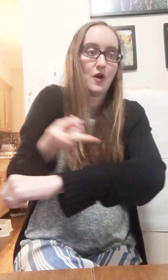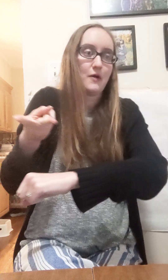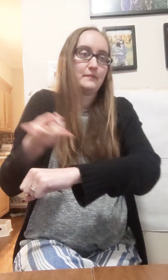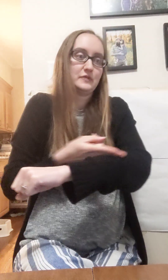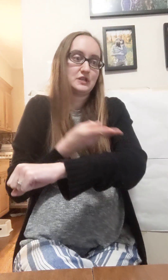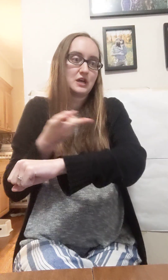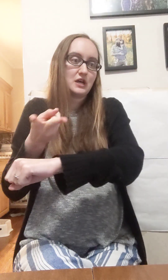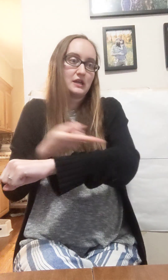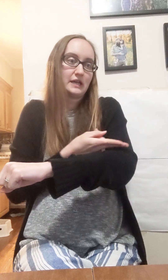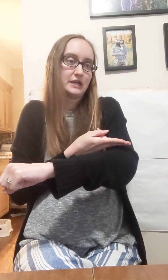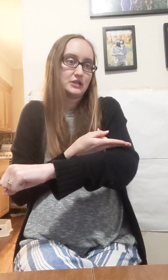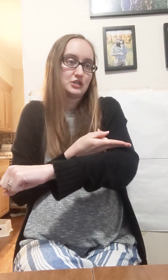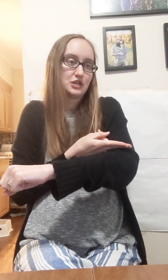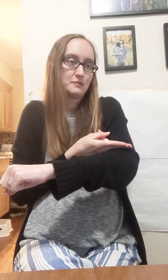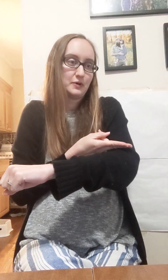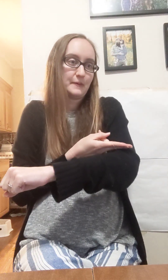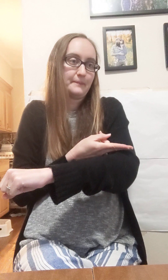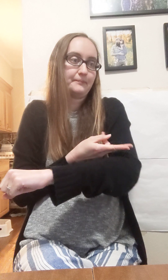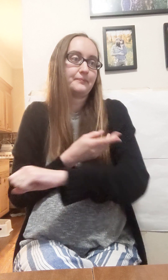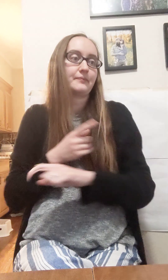arm. Like sheep,